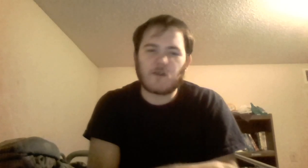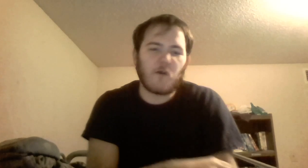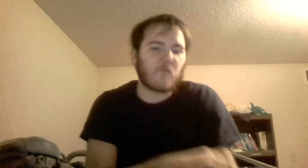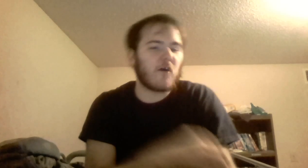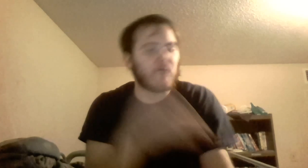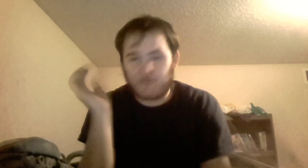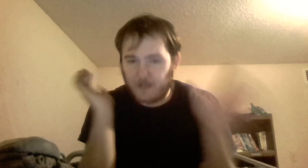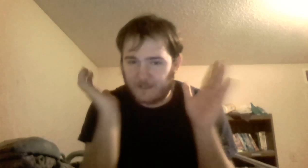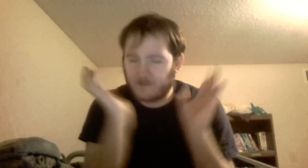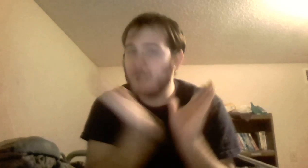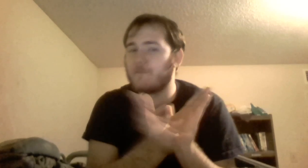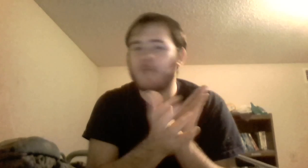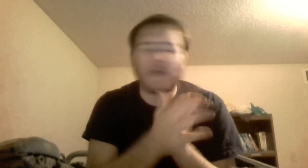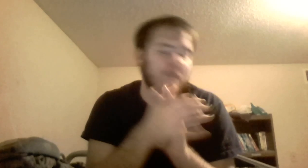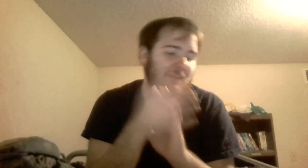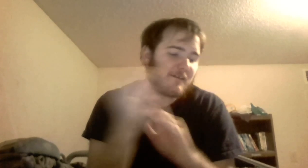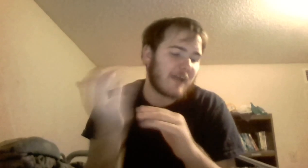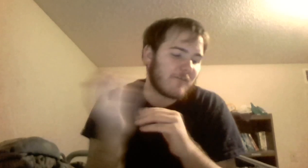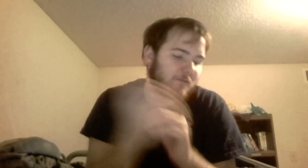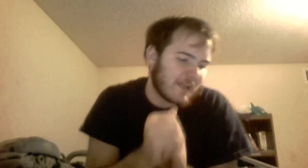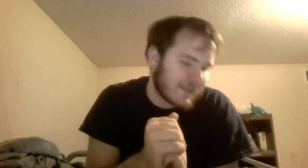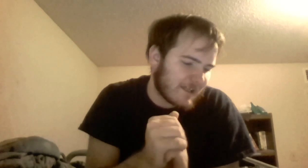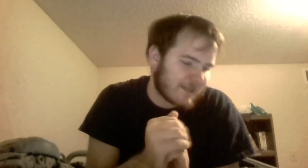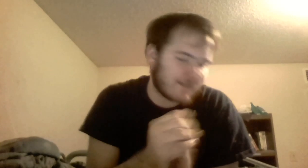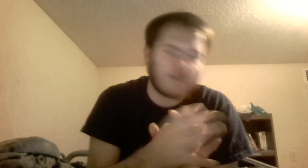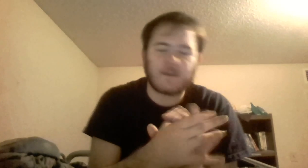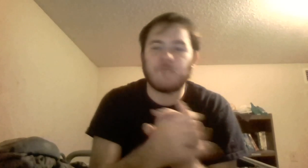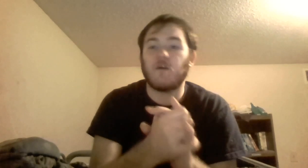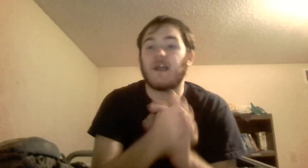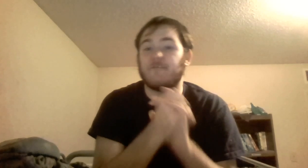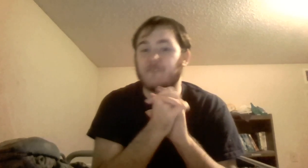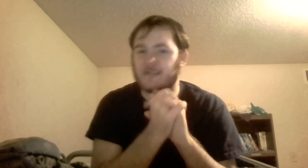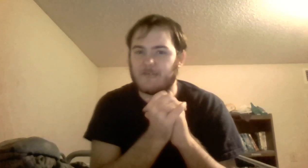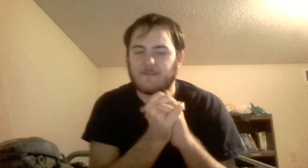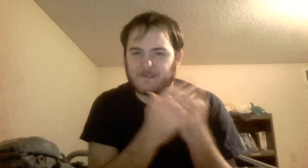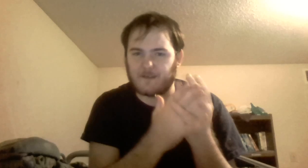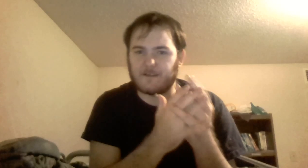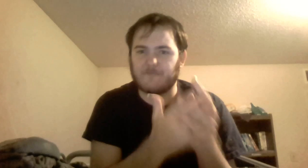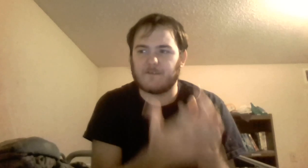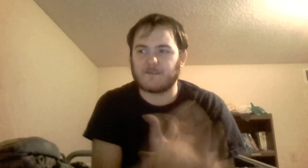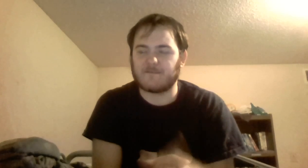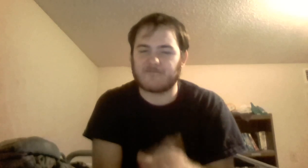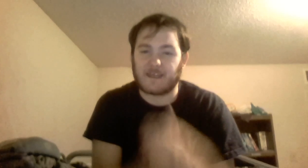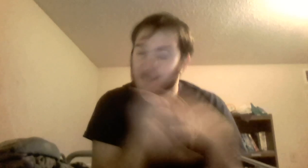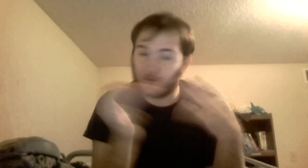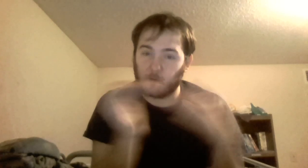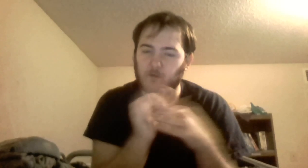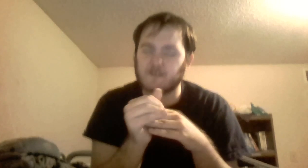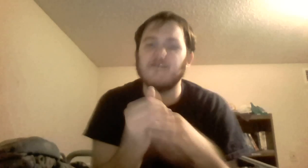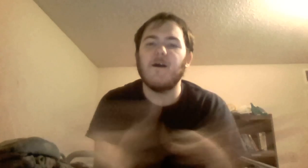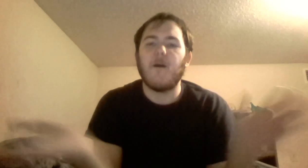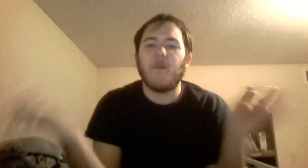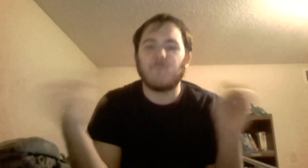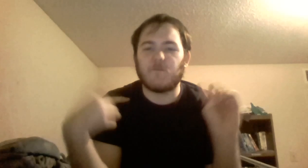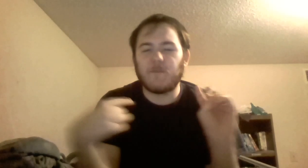so overall, the A-plot is kind of a big bag, but it doesn't have a sweet ending, so I suppose I can forgive it, you know, even if it's a cliche, and it's cool to see it. For a B